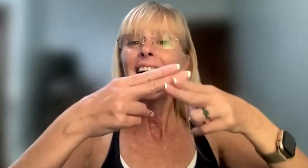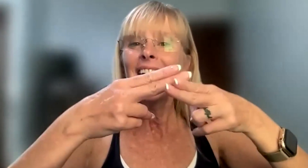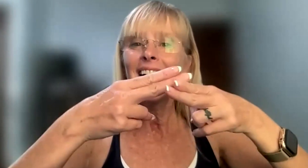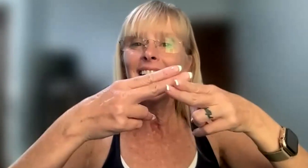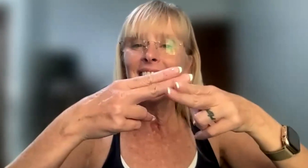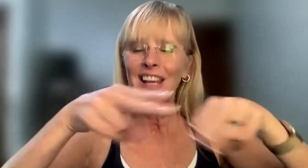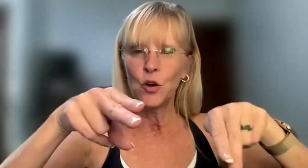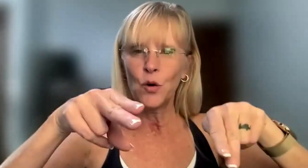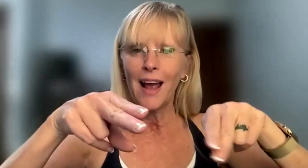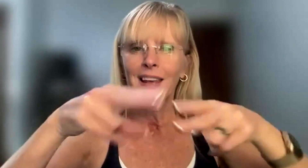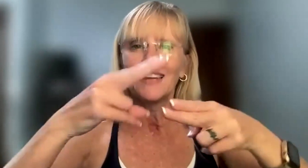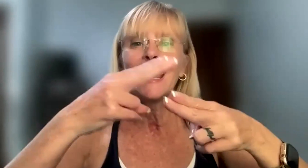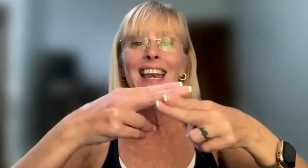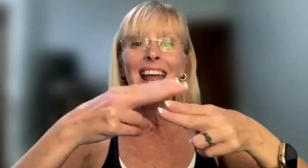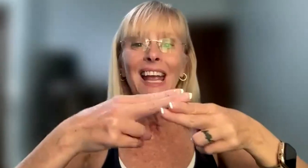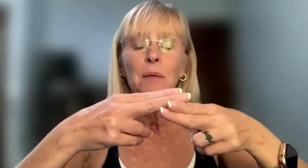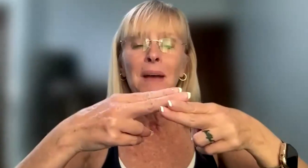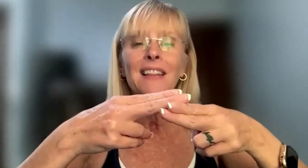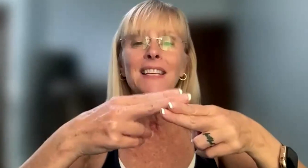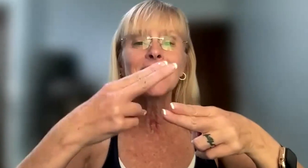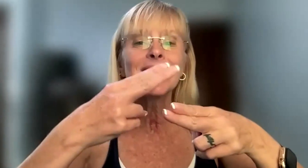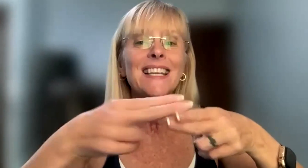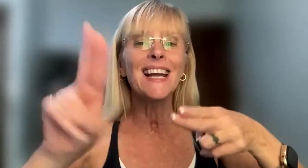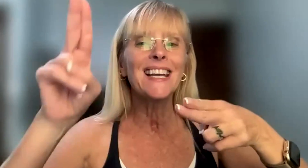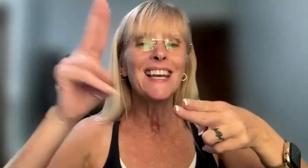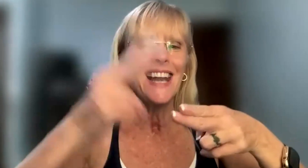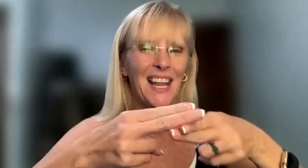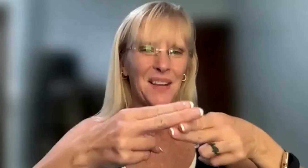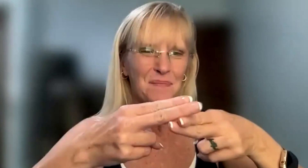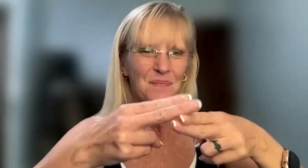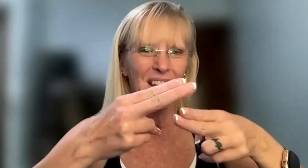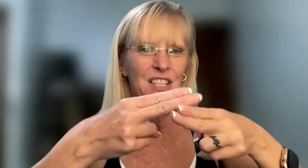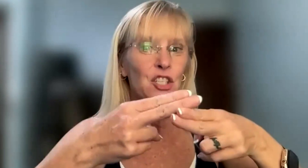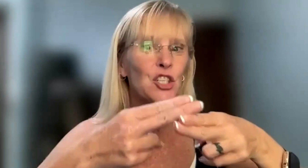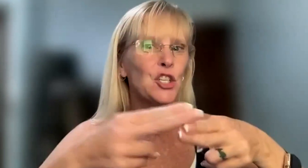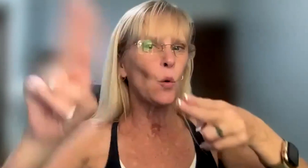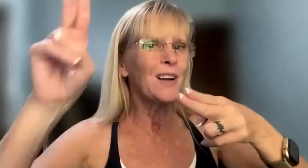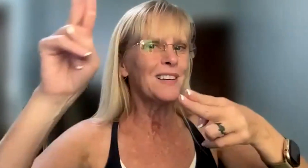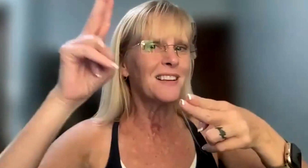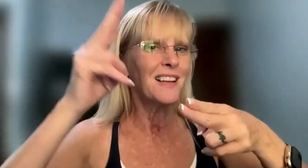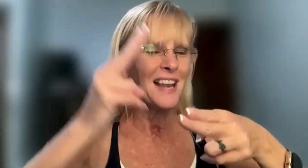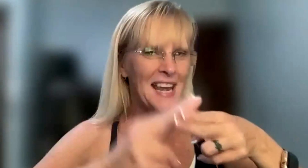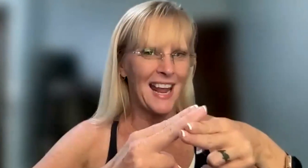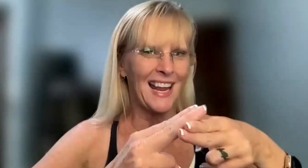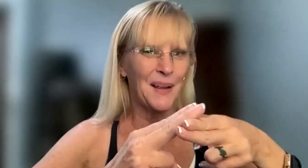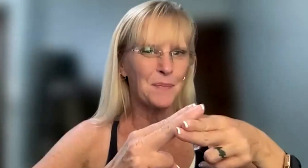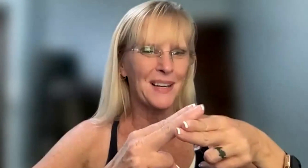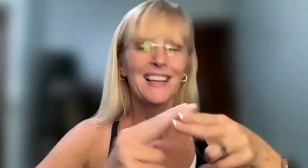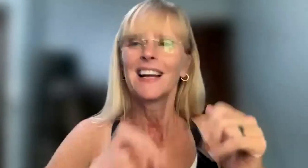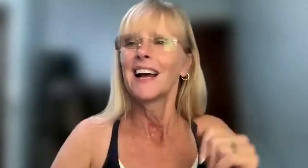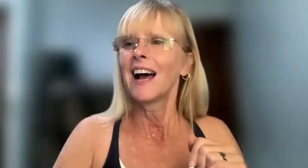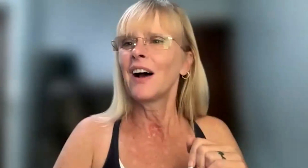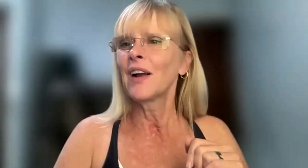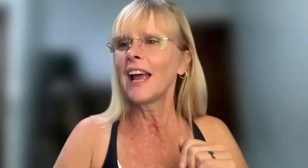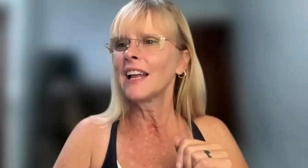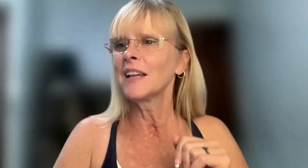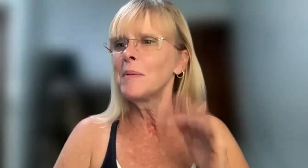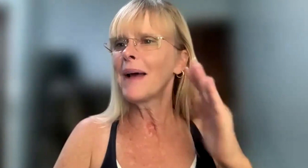Egg, you crack it, name, and this is nickname. It's short name. Okay, and let me back